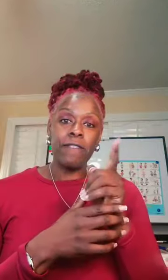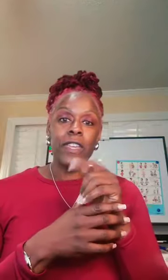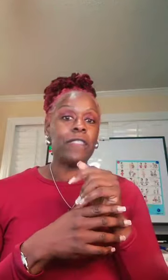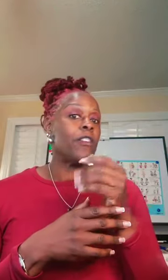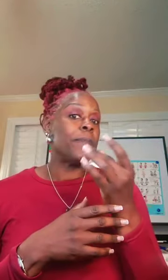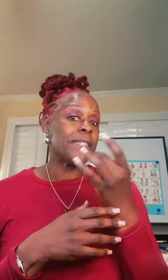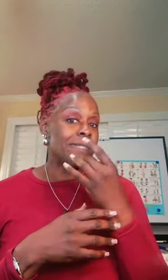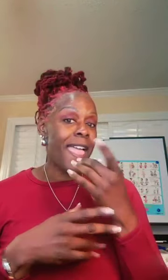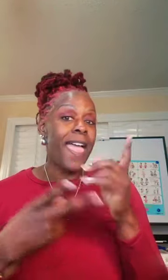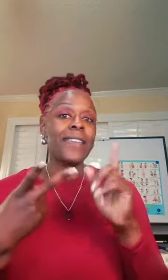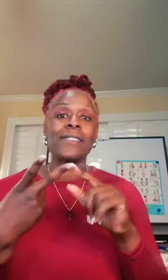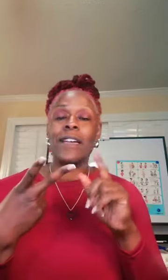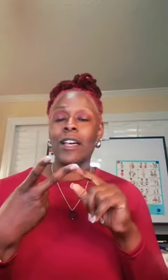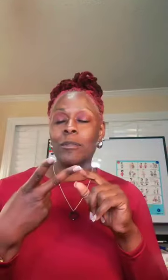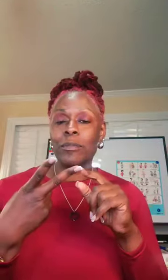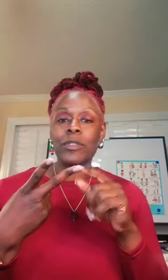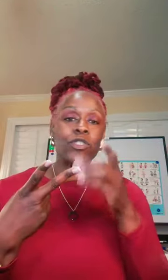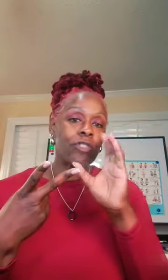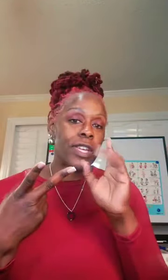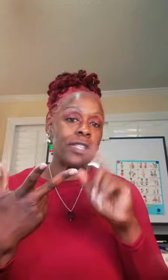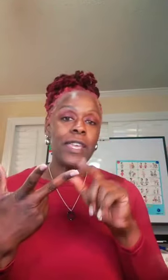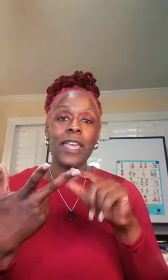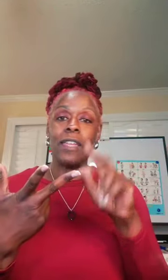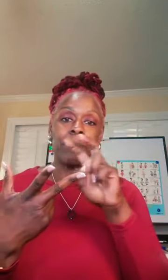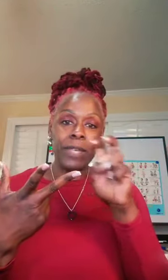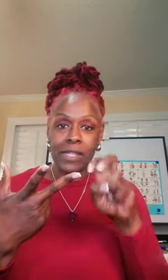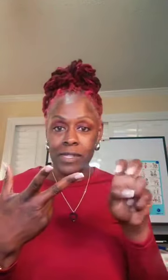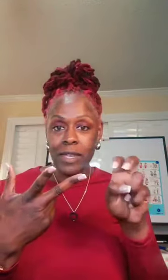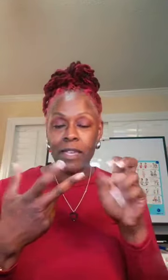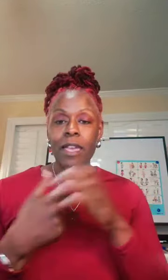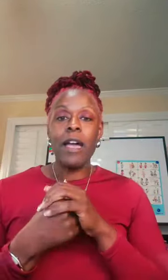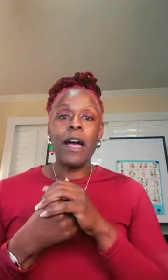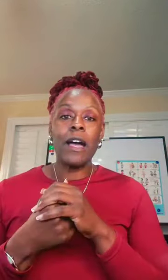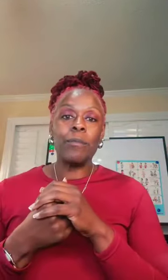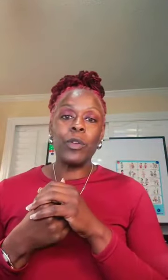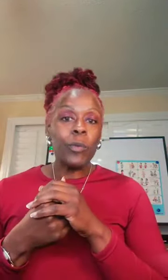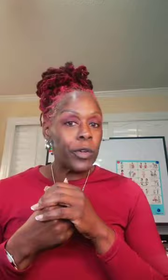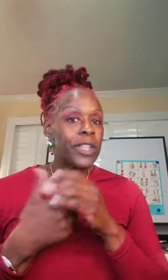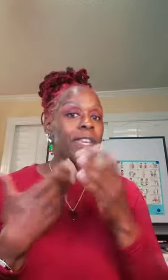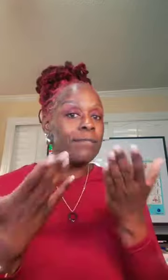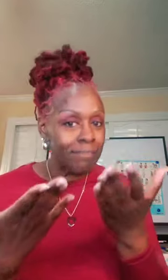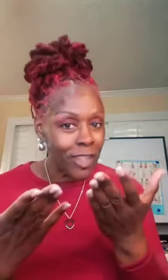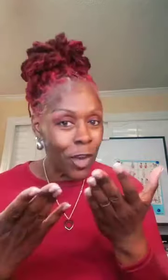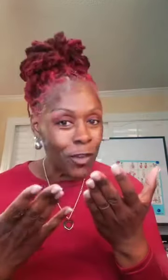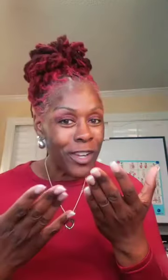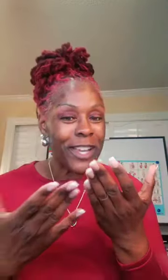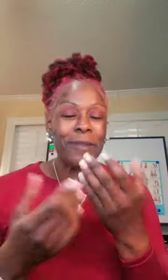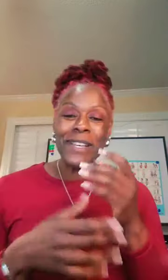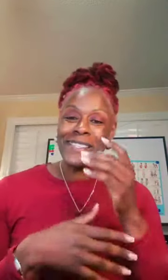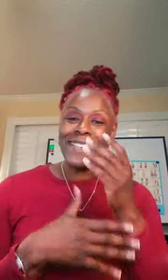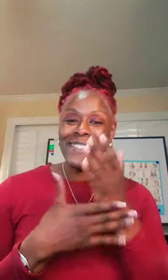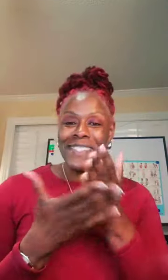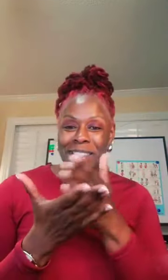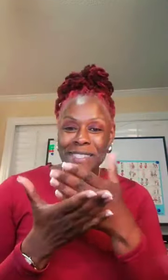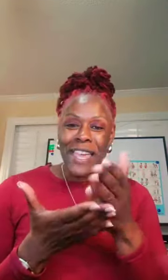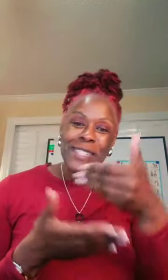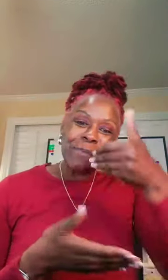event, there will be snacks, drinks, and pizza. You will get, a slice of